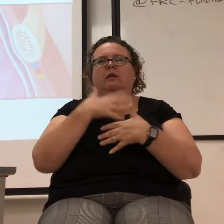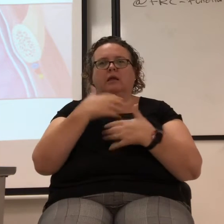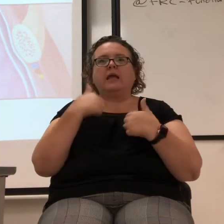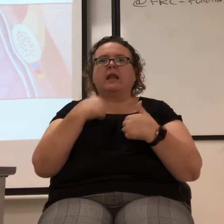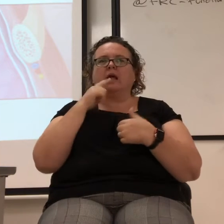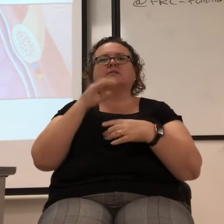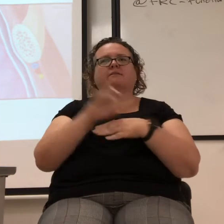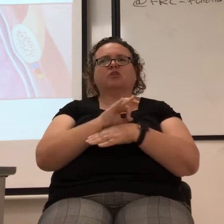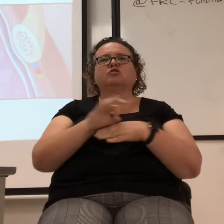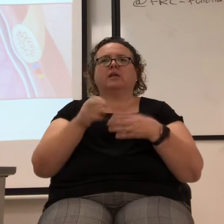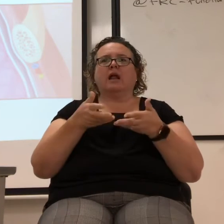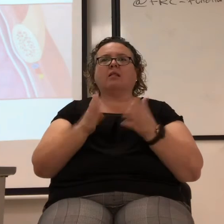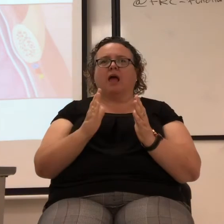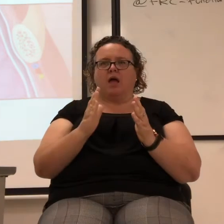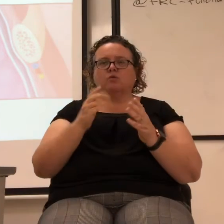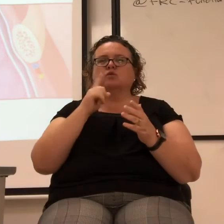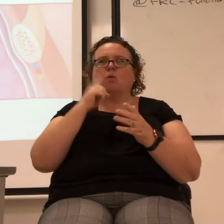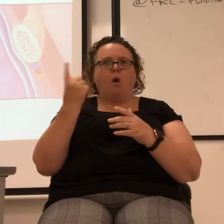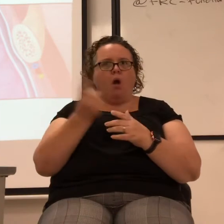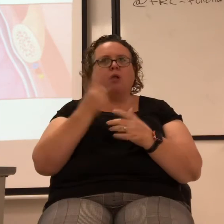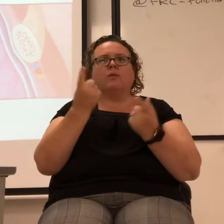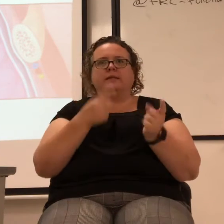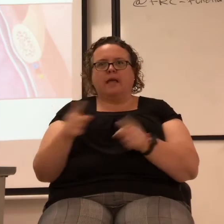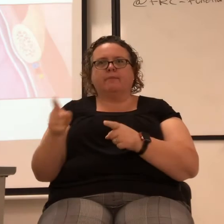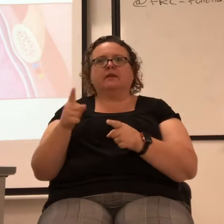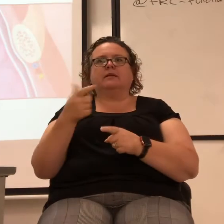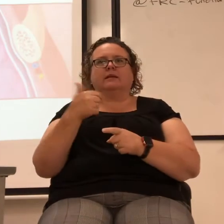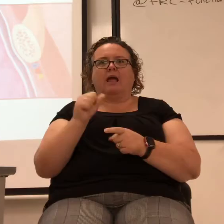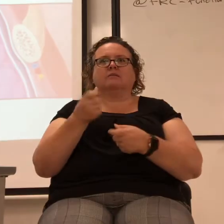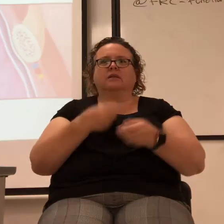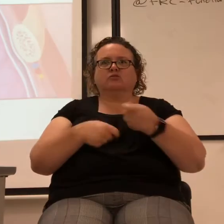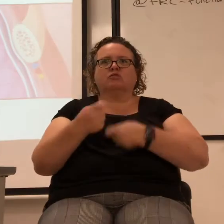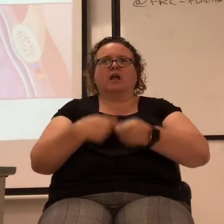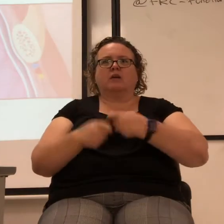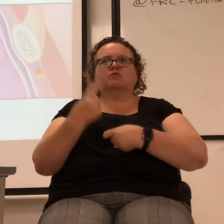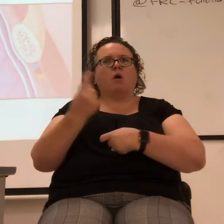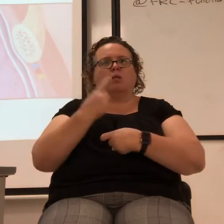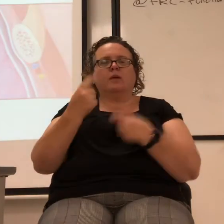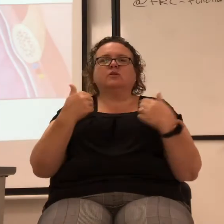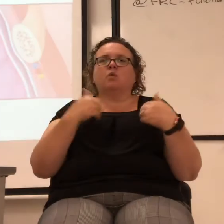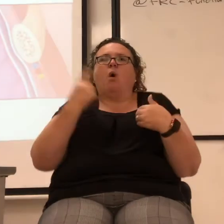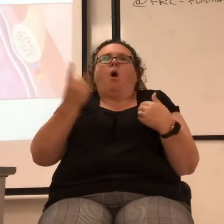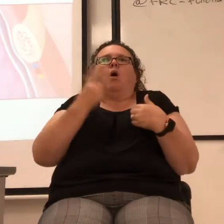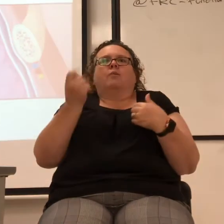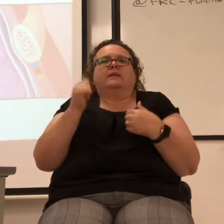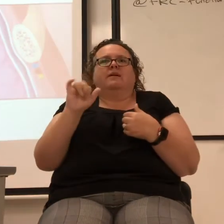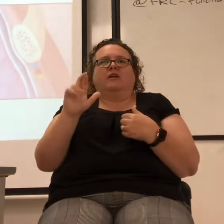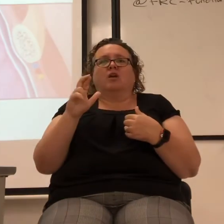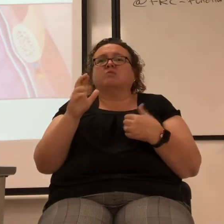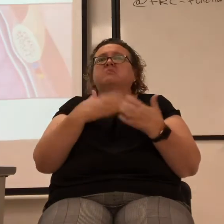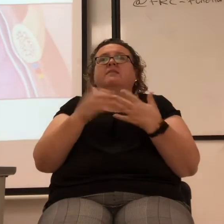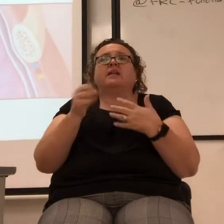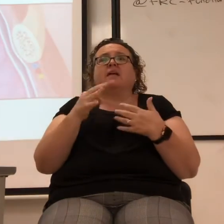It allows gas exchange to always happen. You always have air in your lungs. Even if you